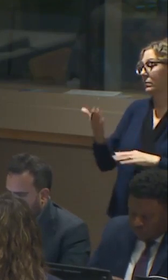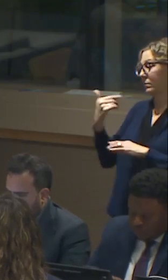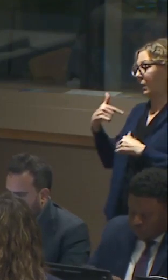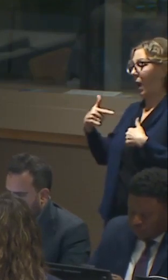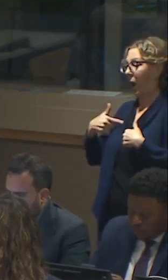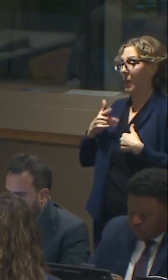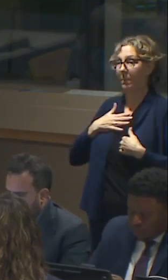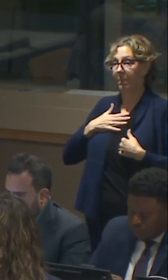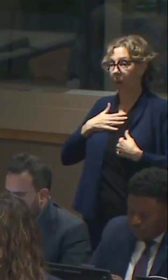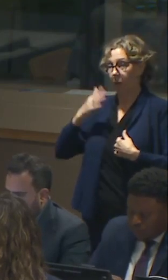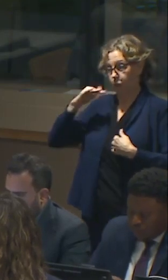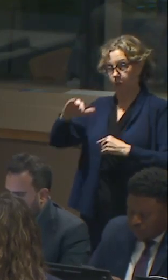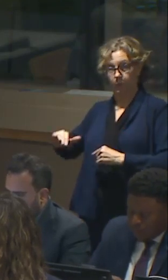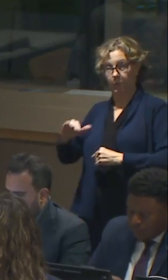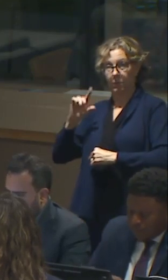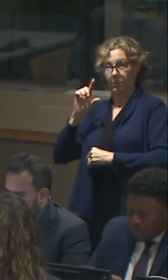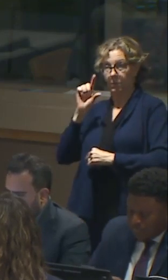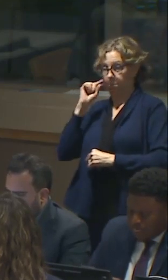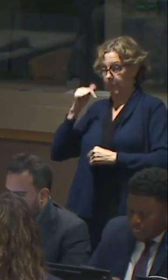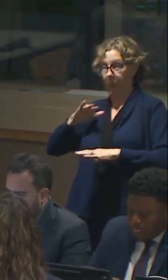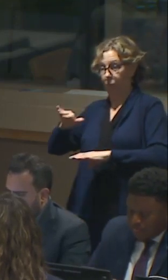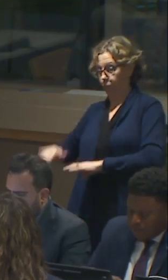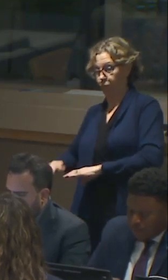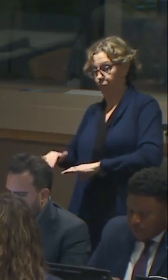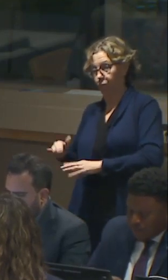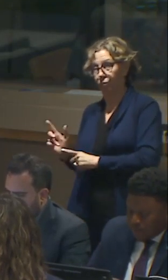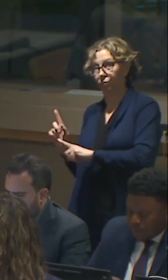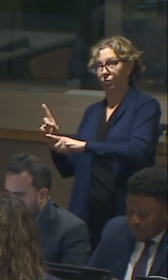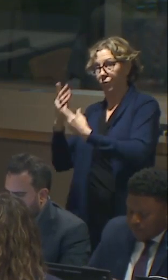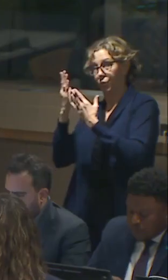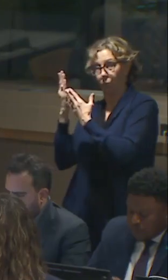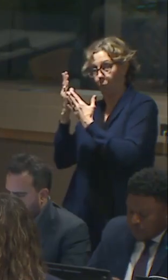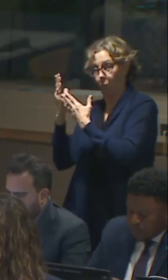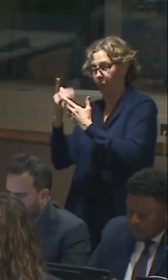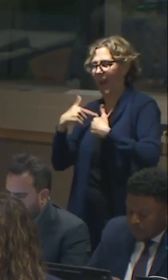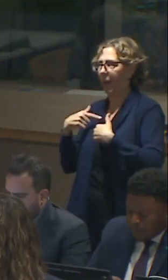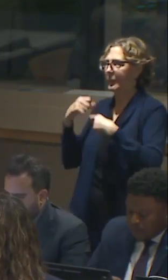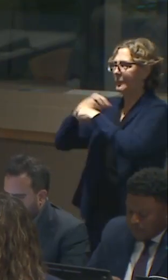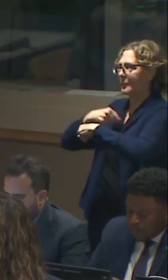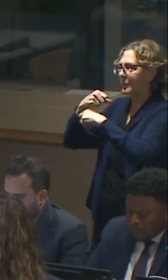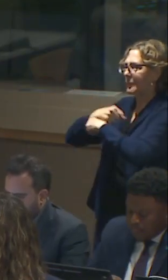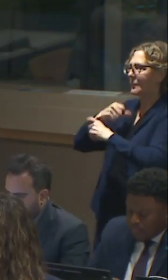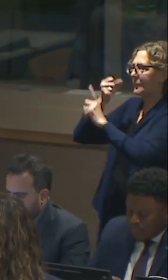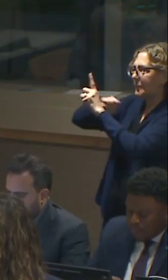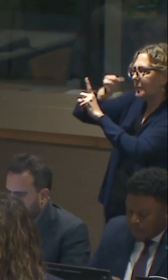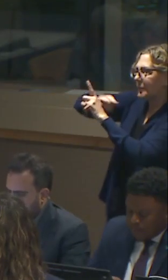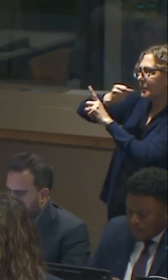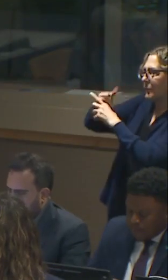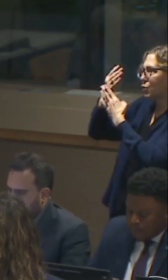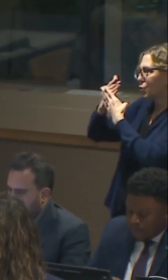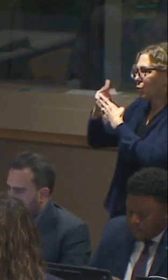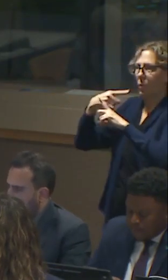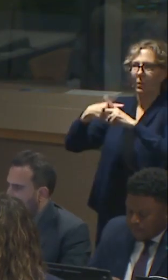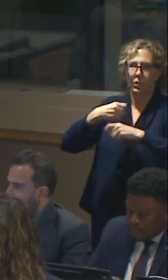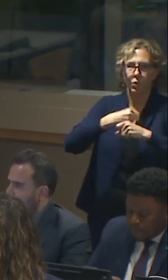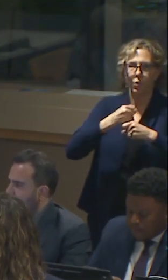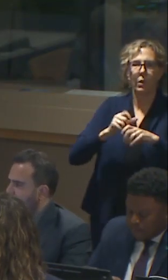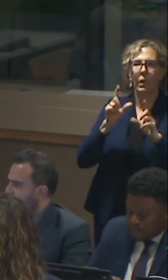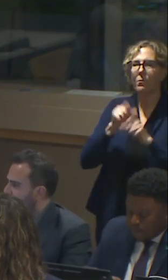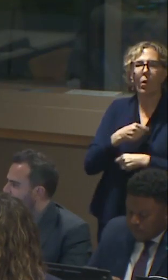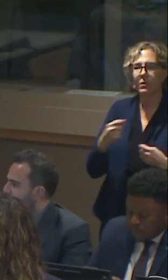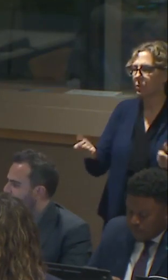school because I couldn't fight the school system and still care for us and work. It was impossible. And